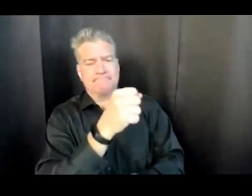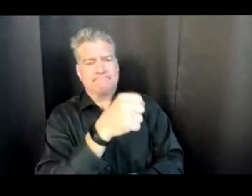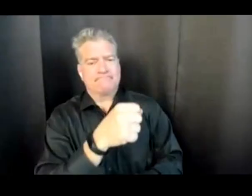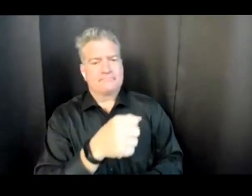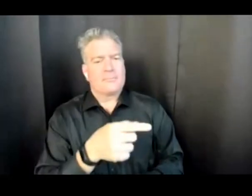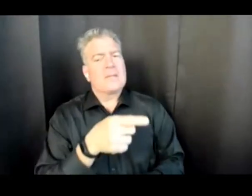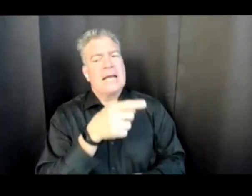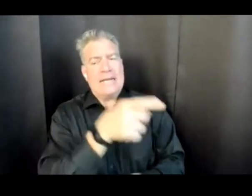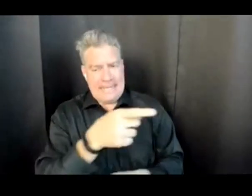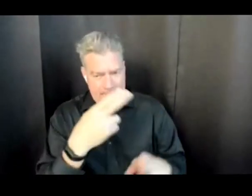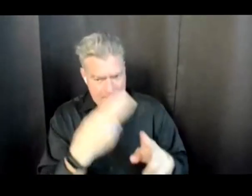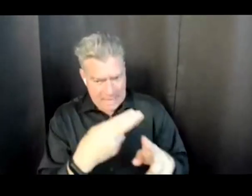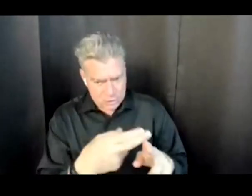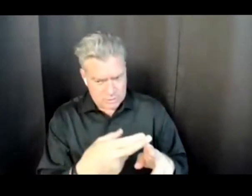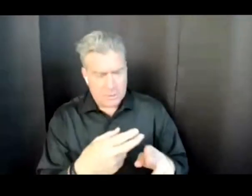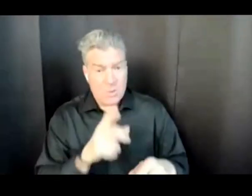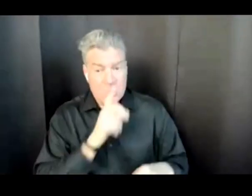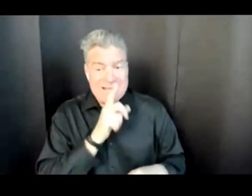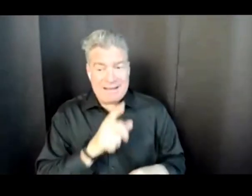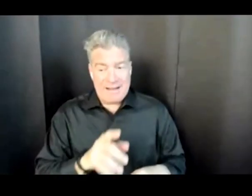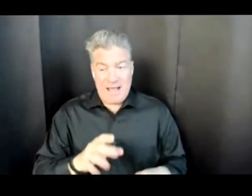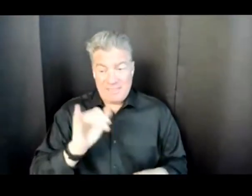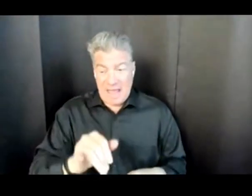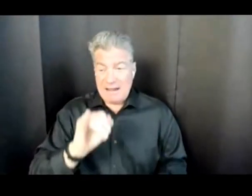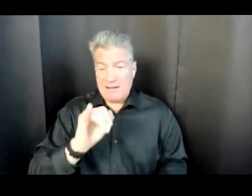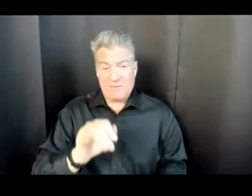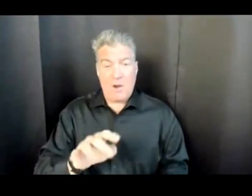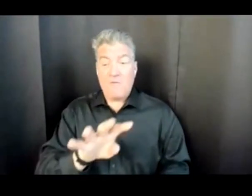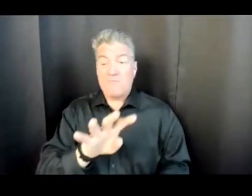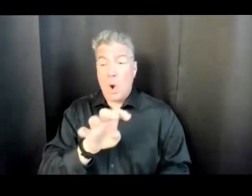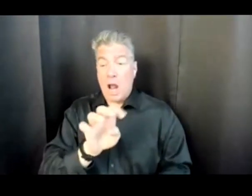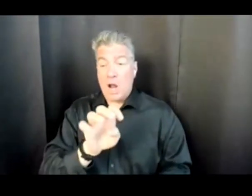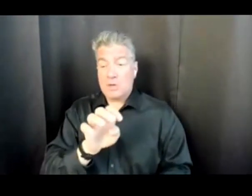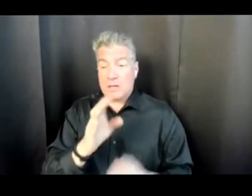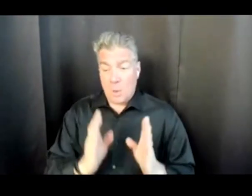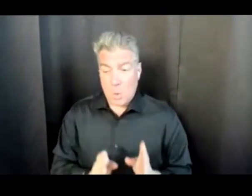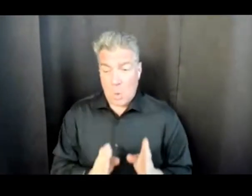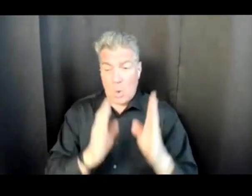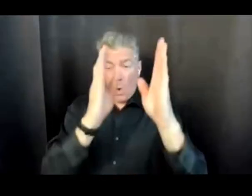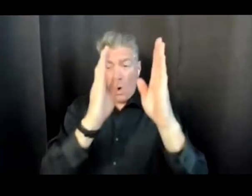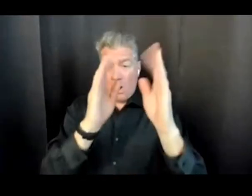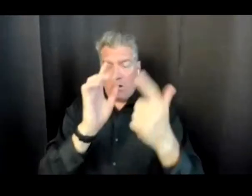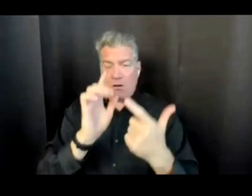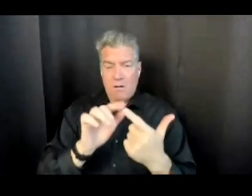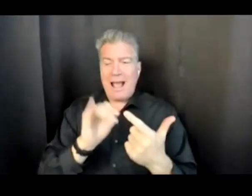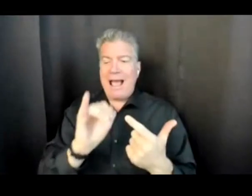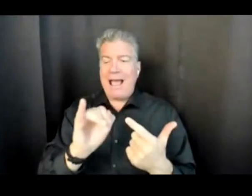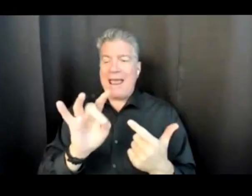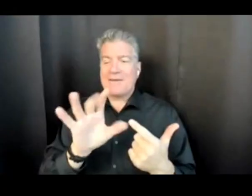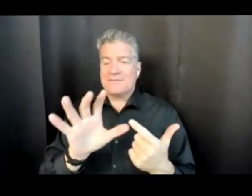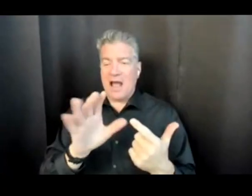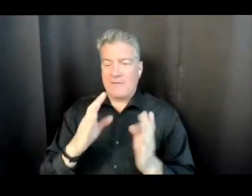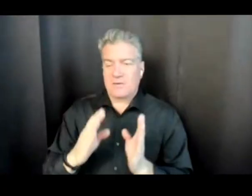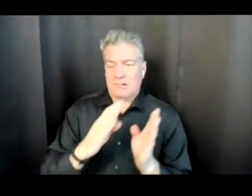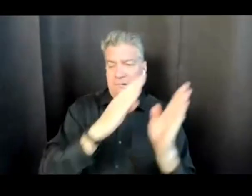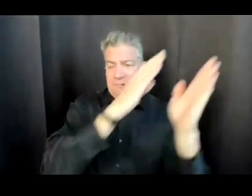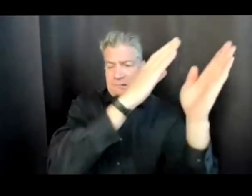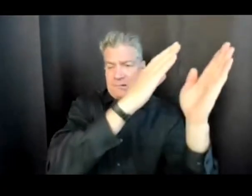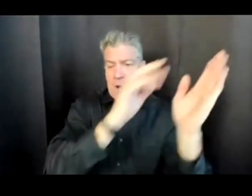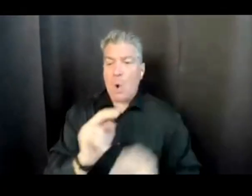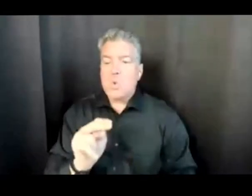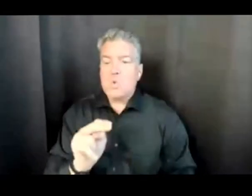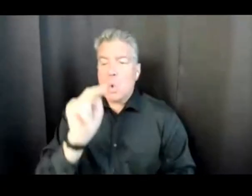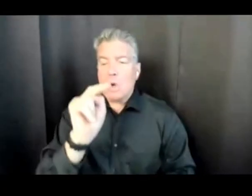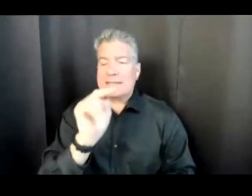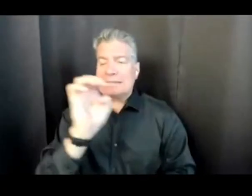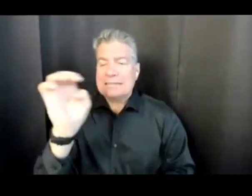ago, it's really up that 400 corridor, I-85 corridor, and areas to the north and east of